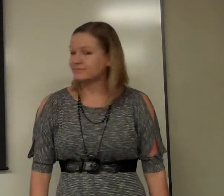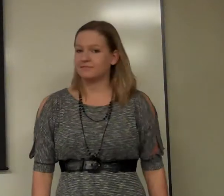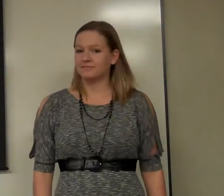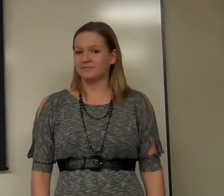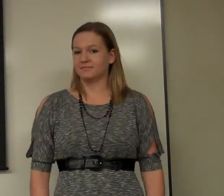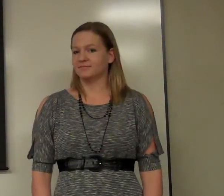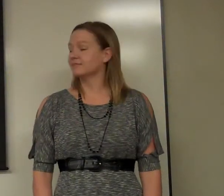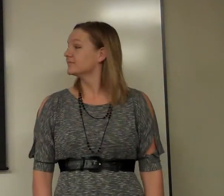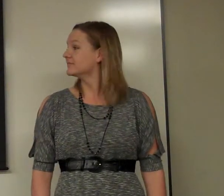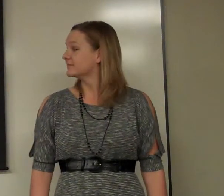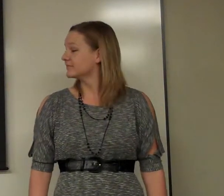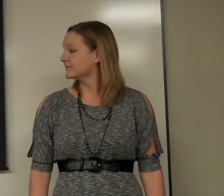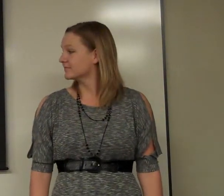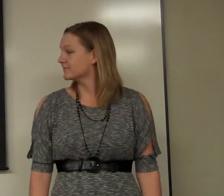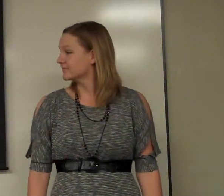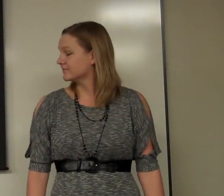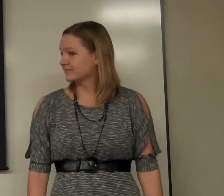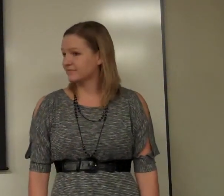sucker.